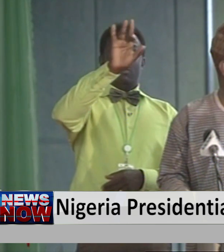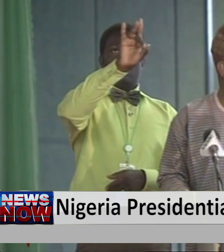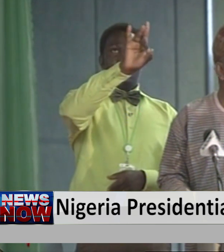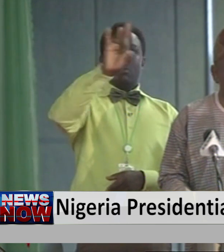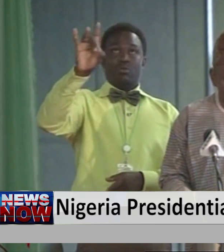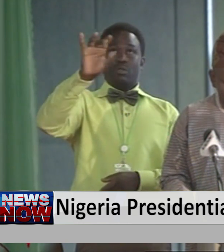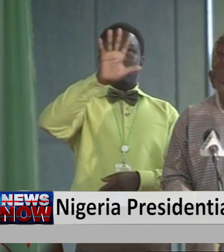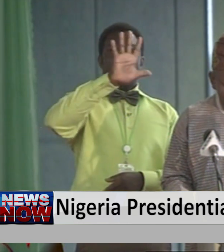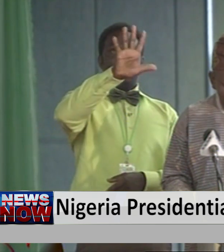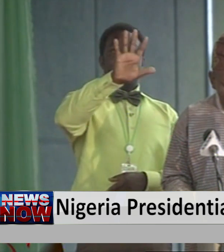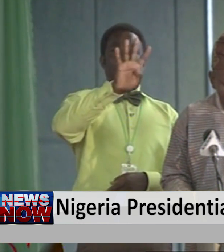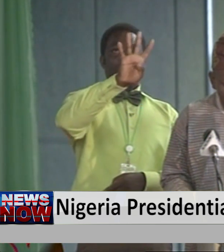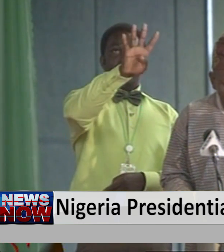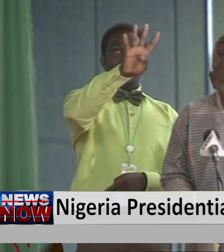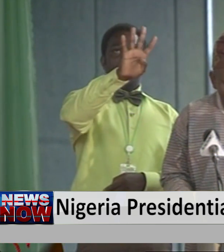854 votes.